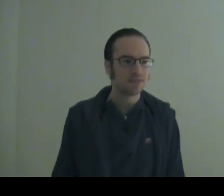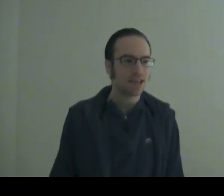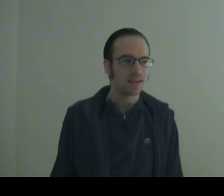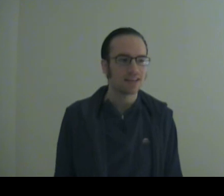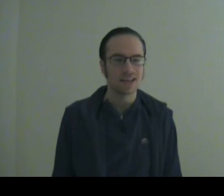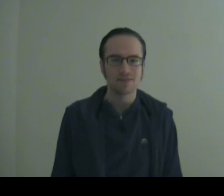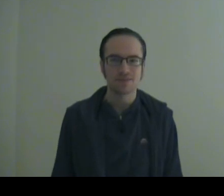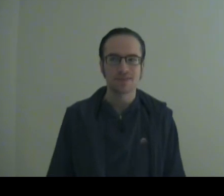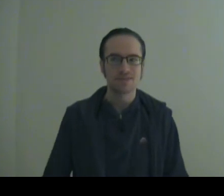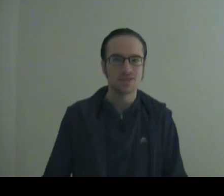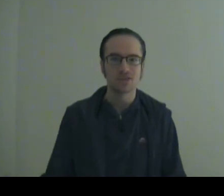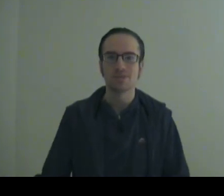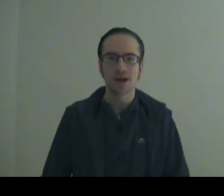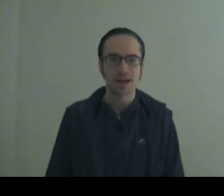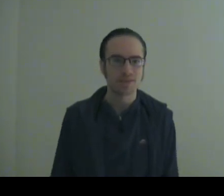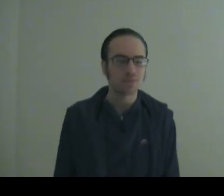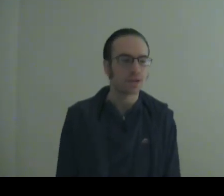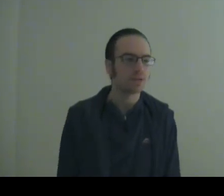yeah, again, judging by Wikipedia,